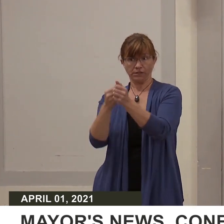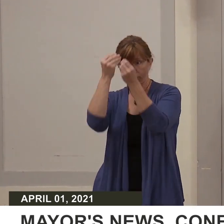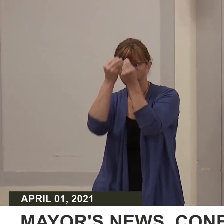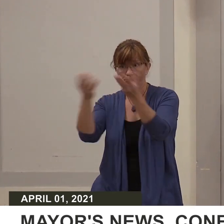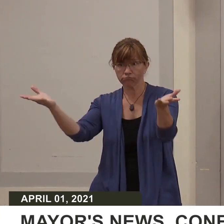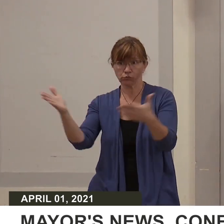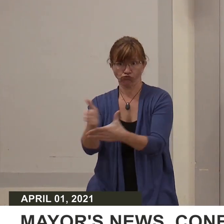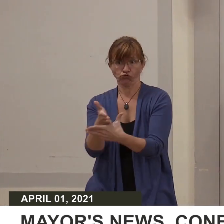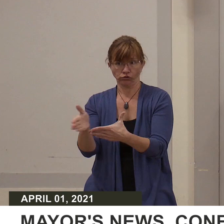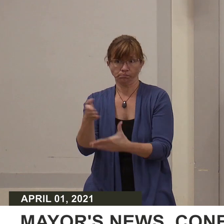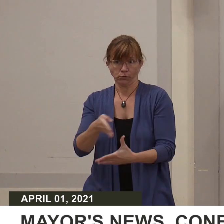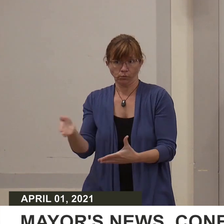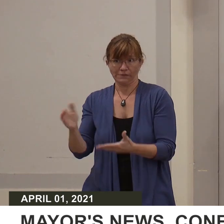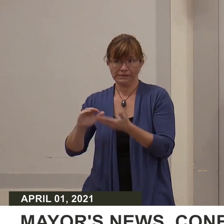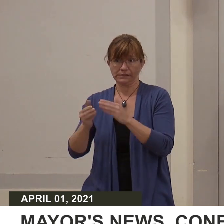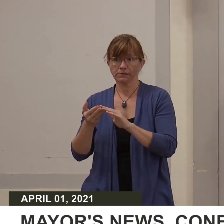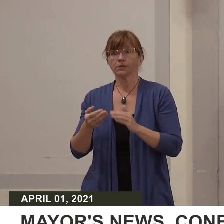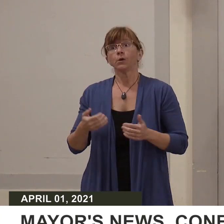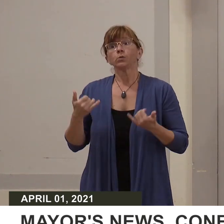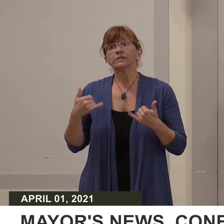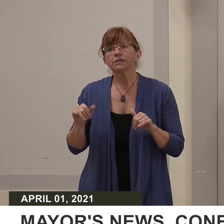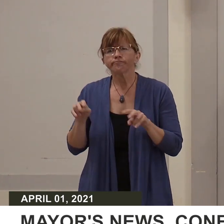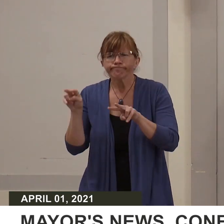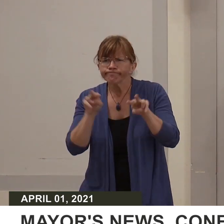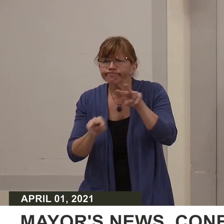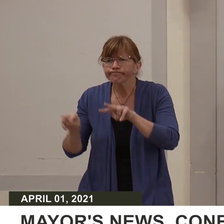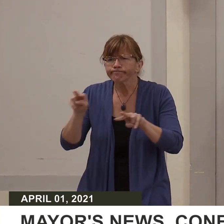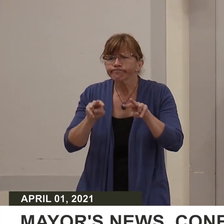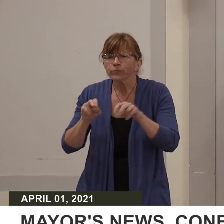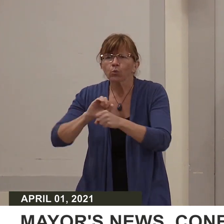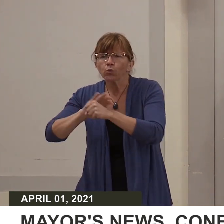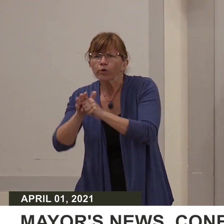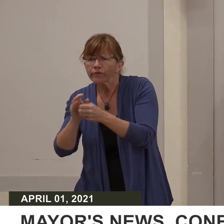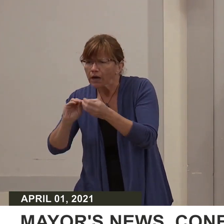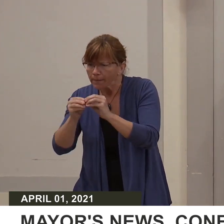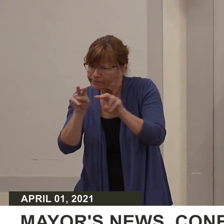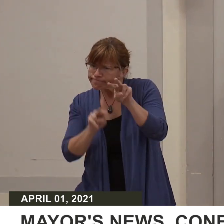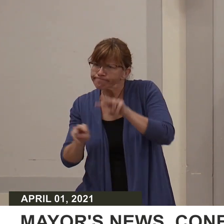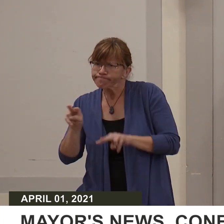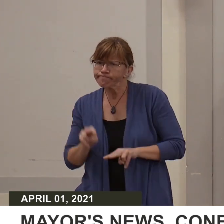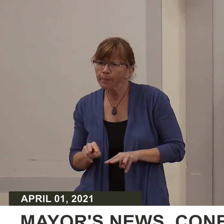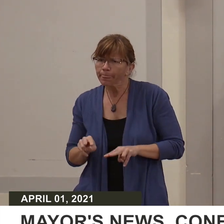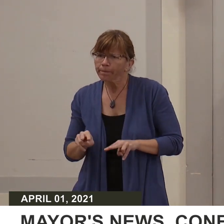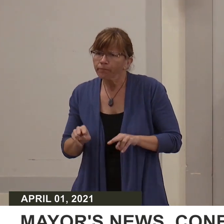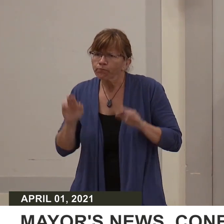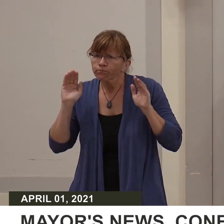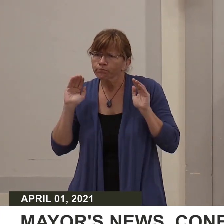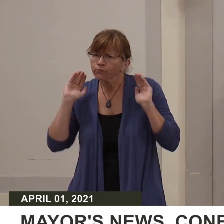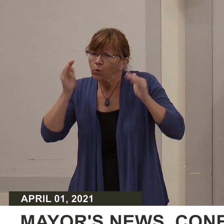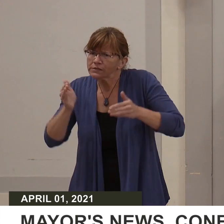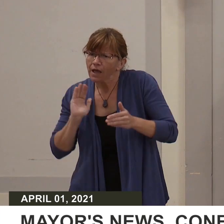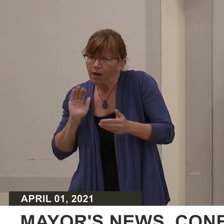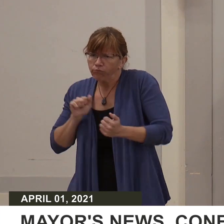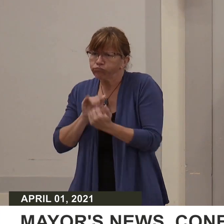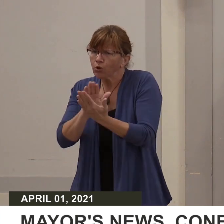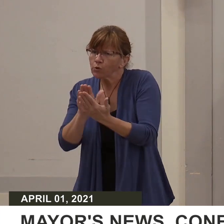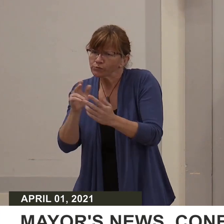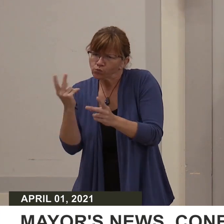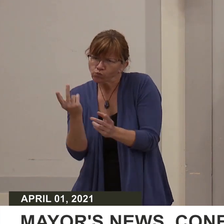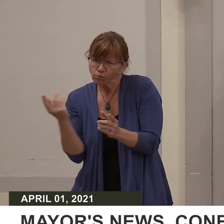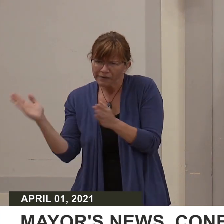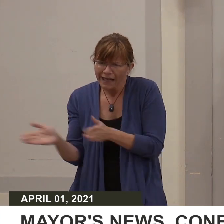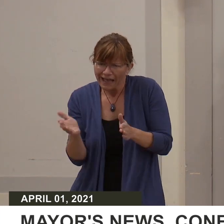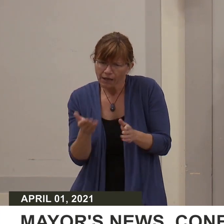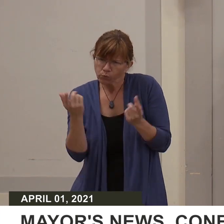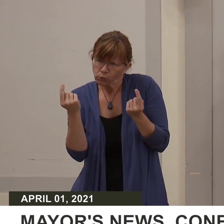our COVID-19 metrics in accordance and stay focused on our approach to this pandemic, which